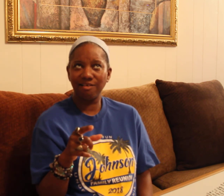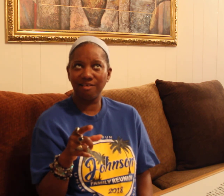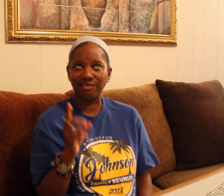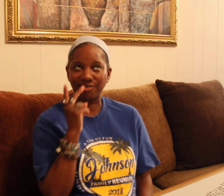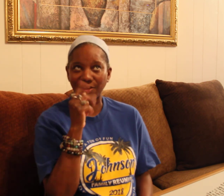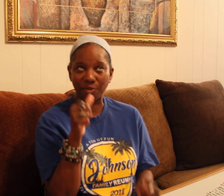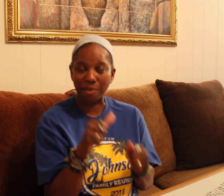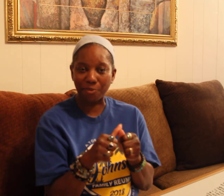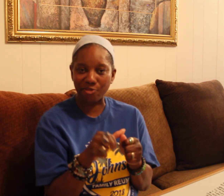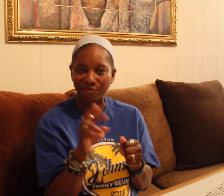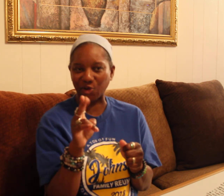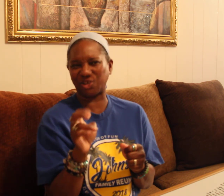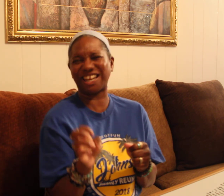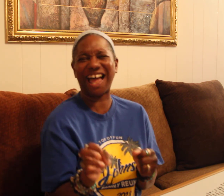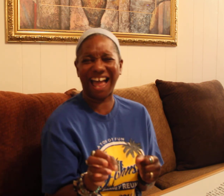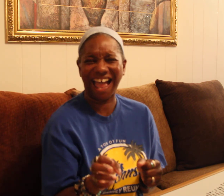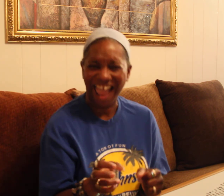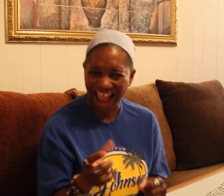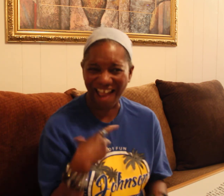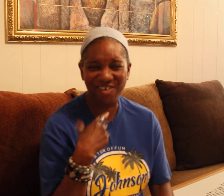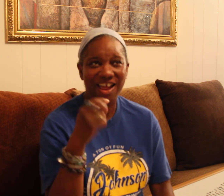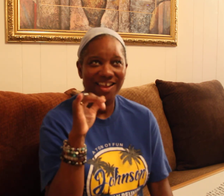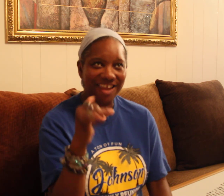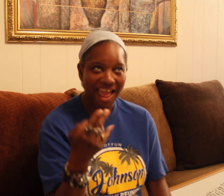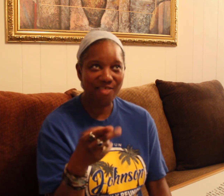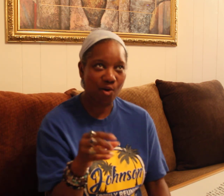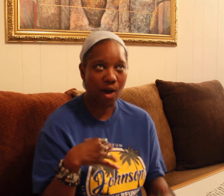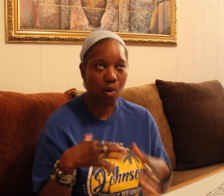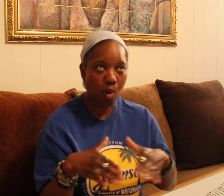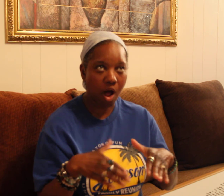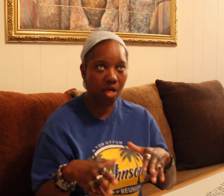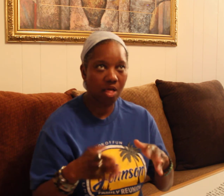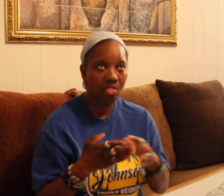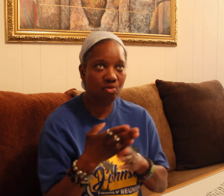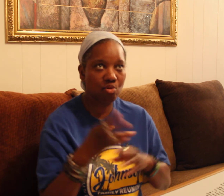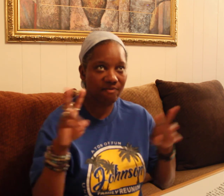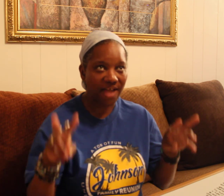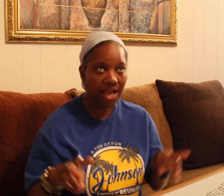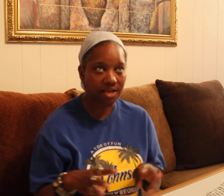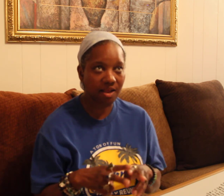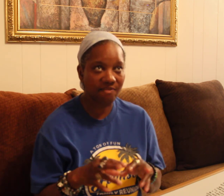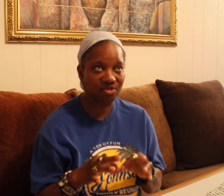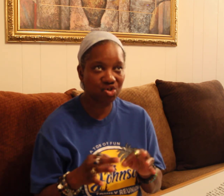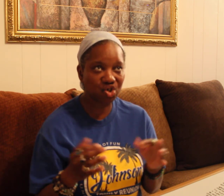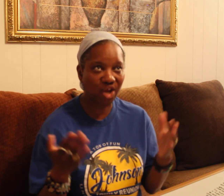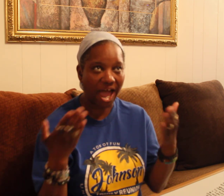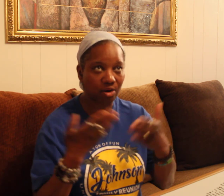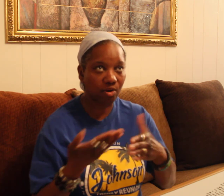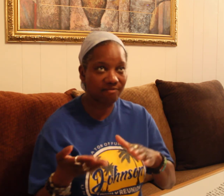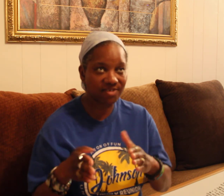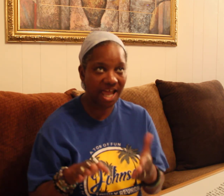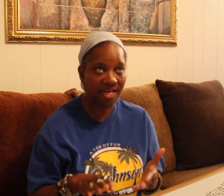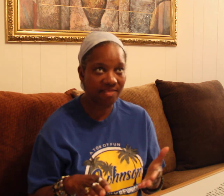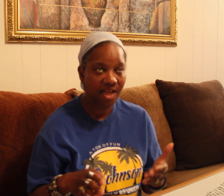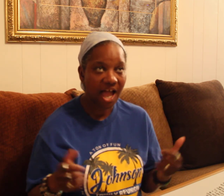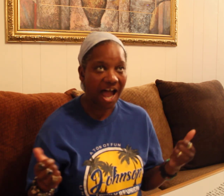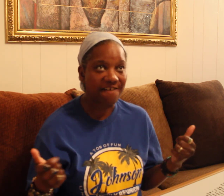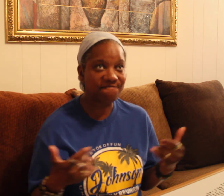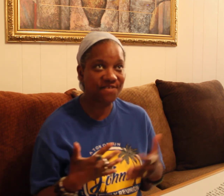don't know if I remember the verse, yea, though I walk through the valley of the shadow of death, I fear